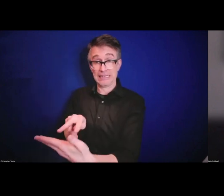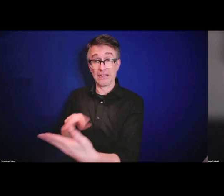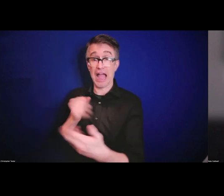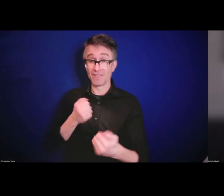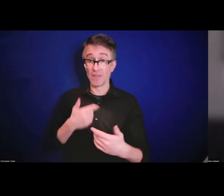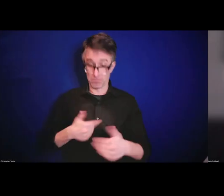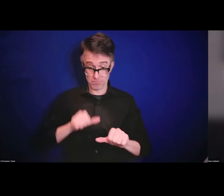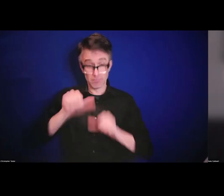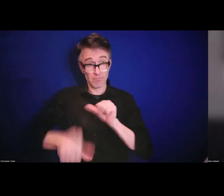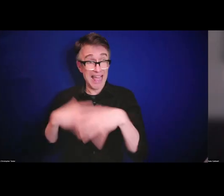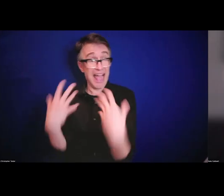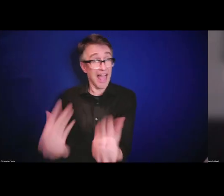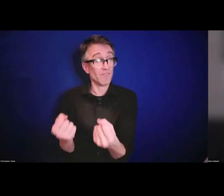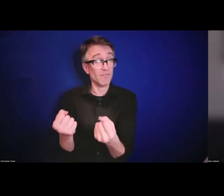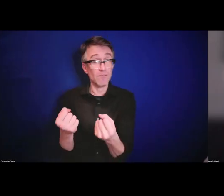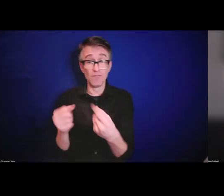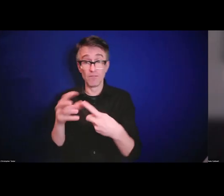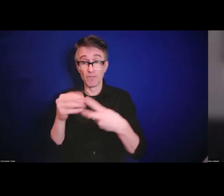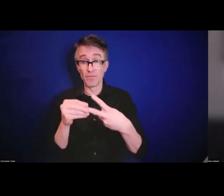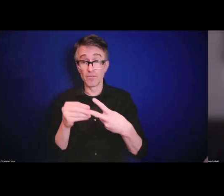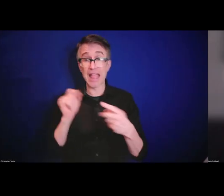whole section on sampling strategies.